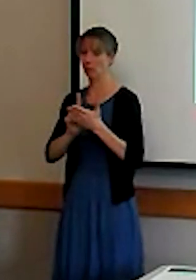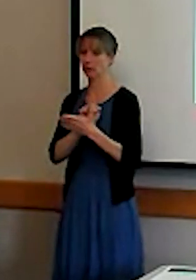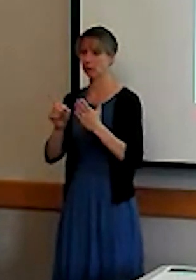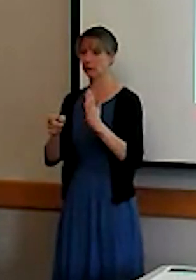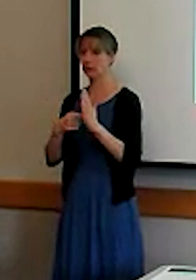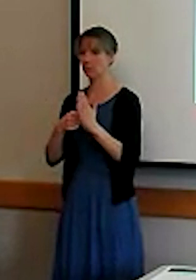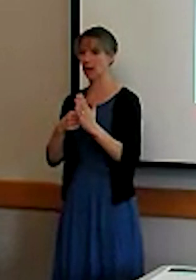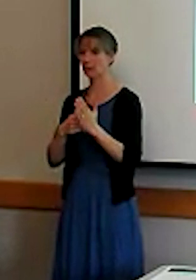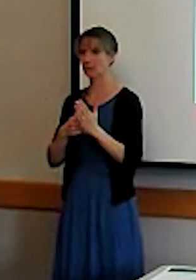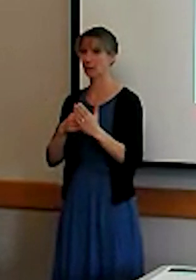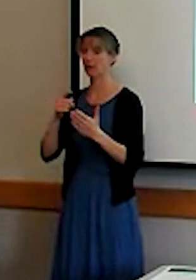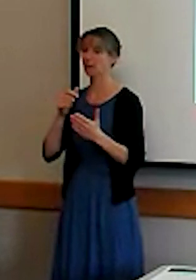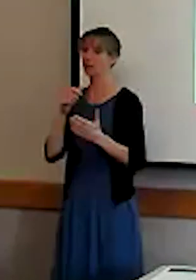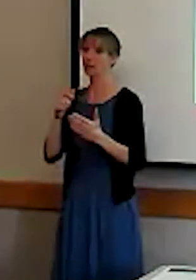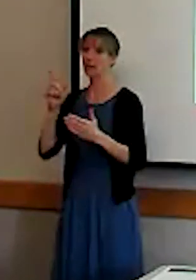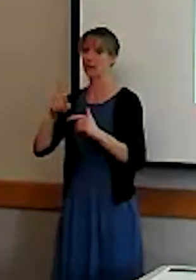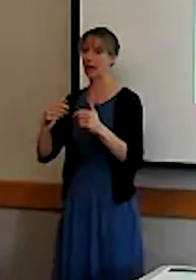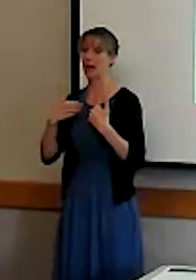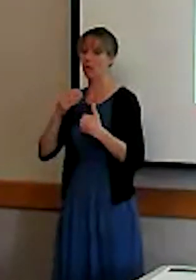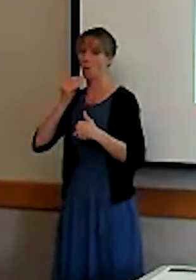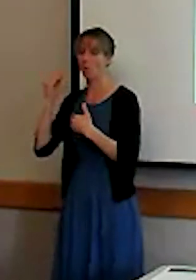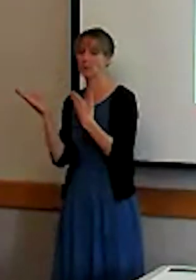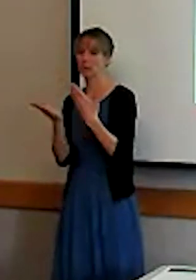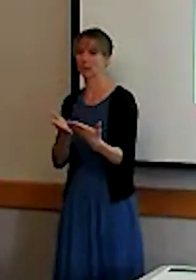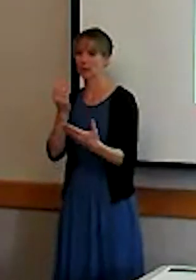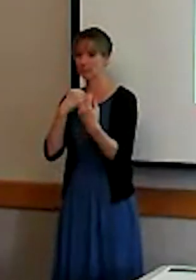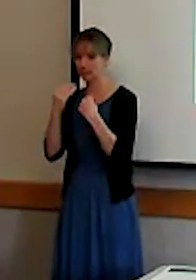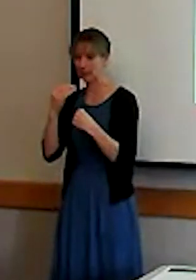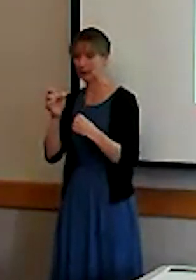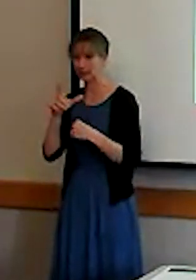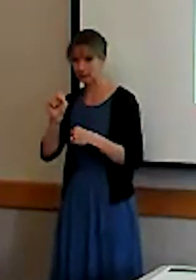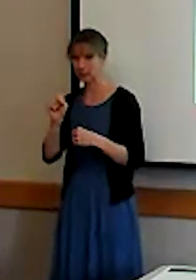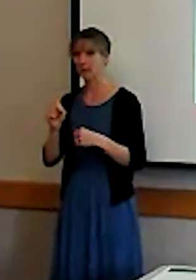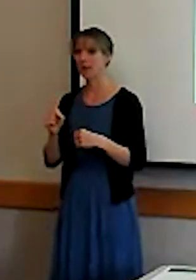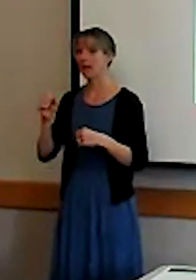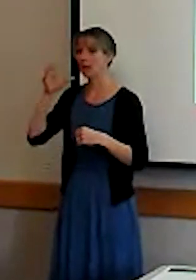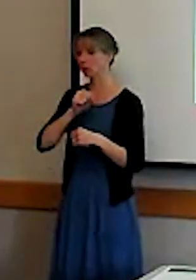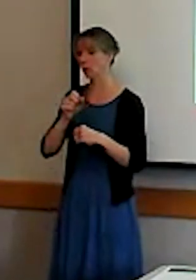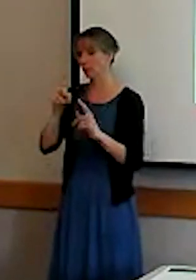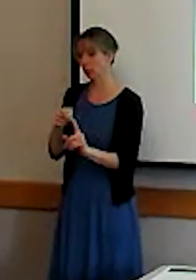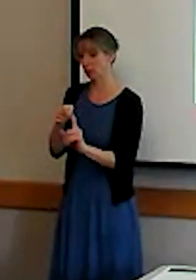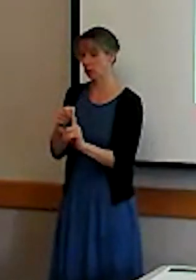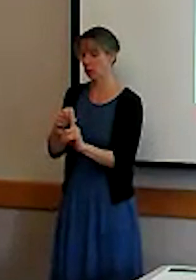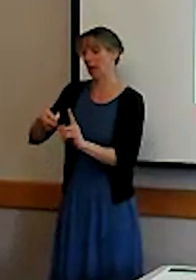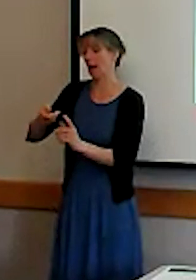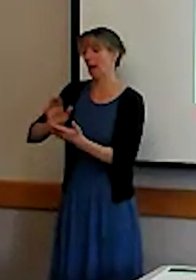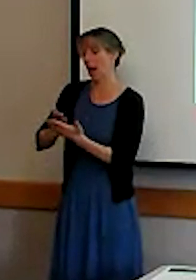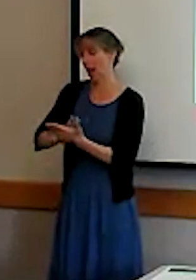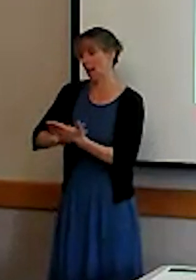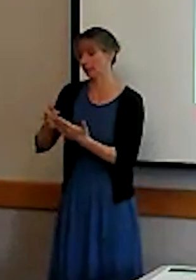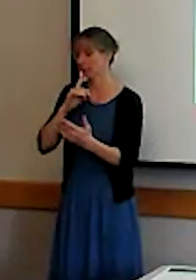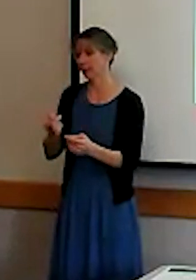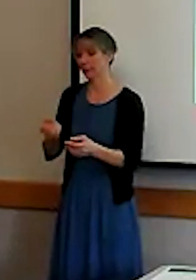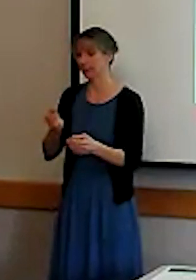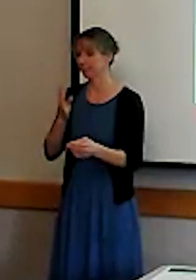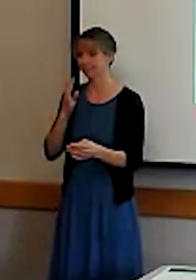they lose access to home delivered meals because there's an assumption that there's someone who can whip up